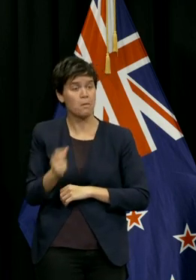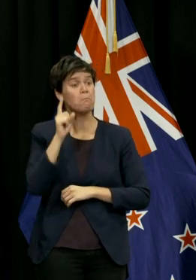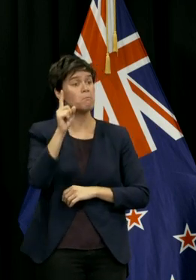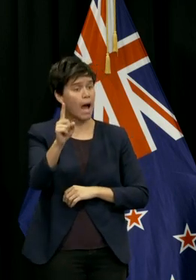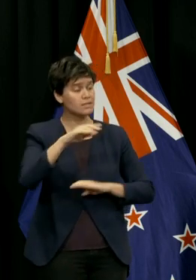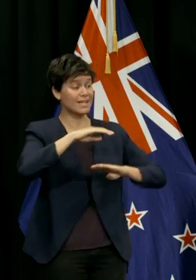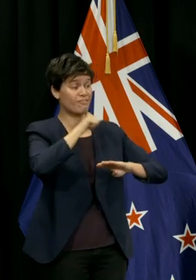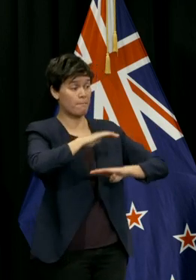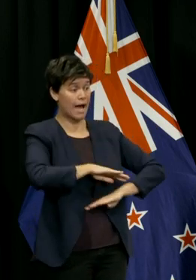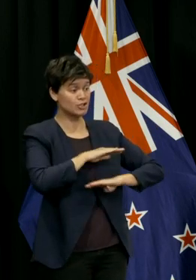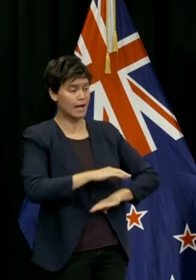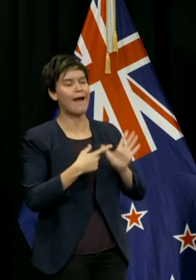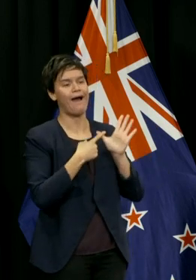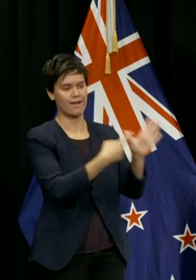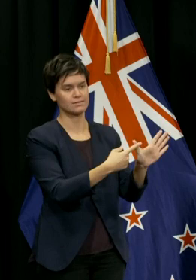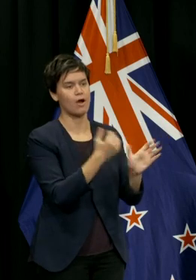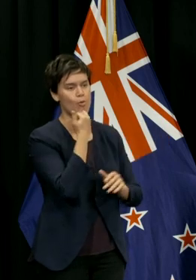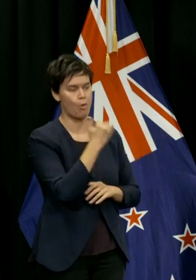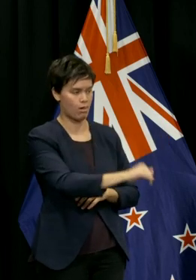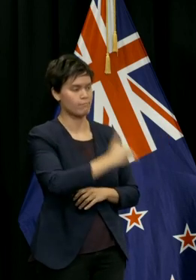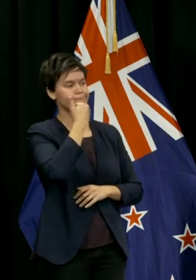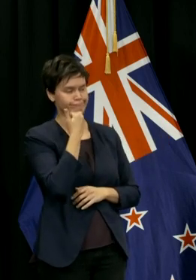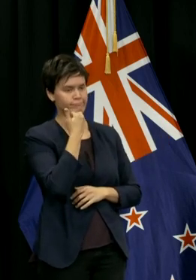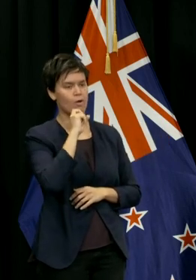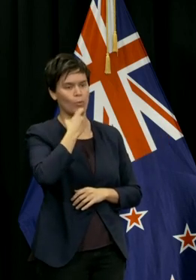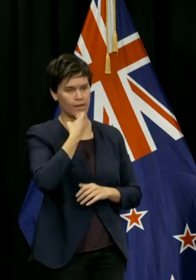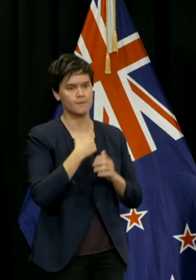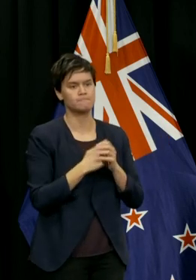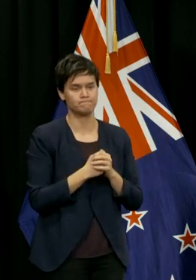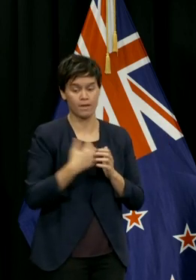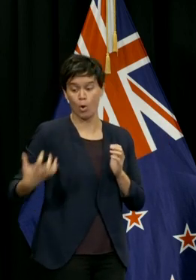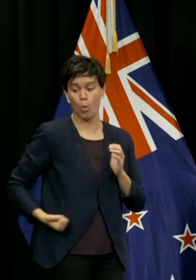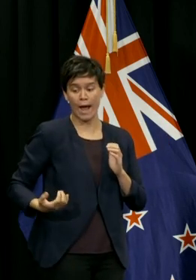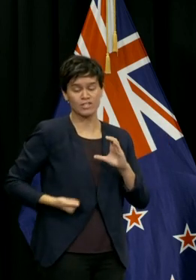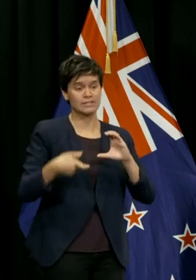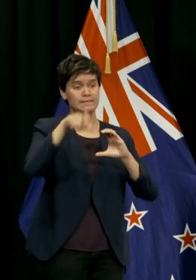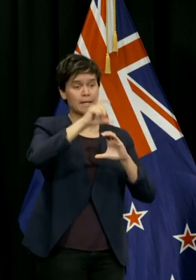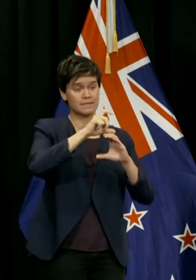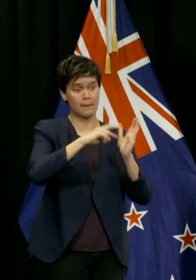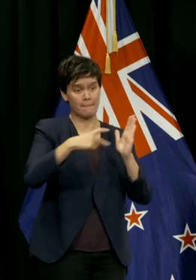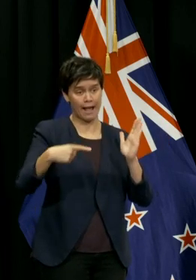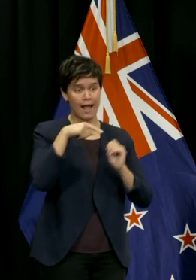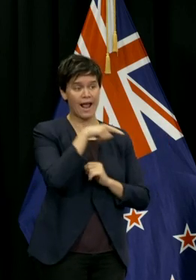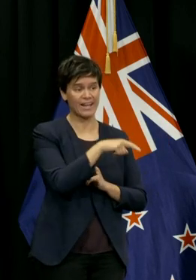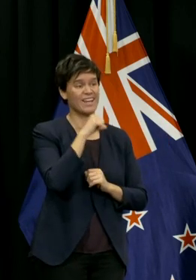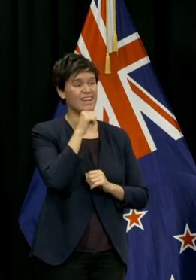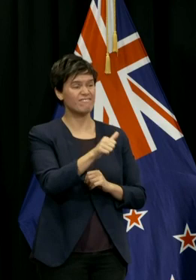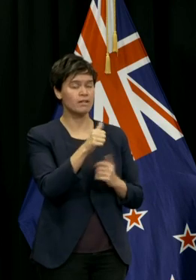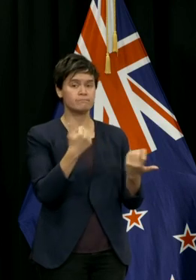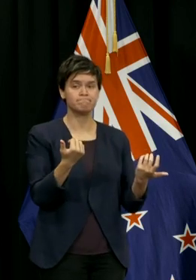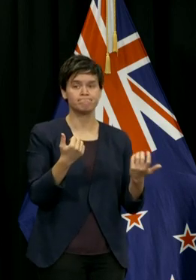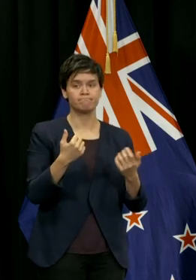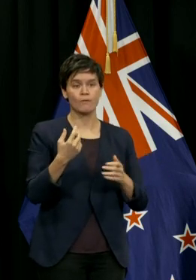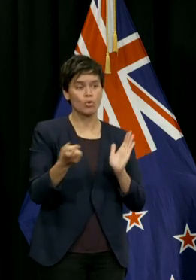be patient. I also want to reiterate that the wage subsidy scheme is available to all businesses, self-employed,